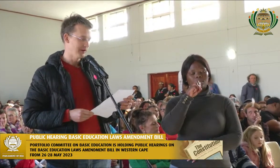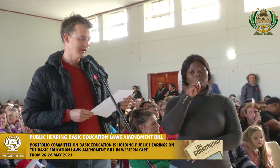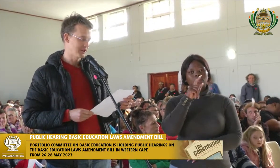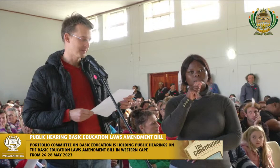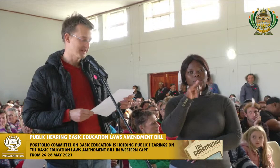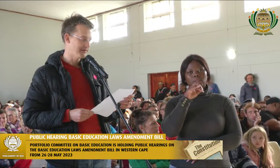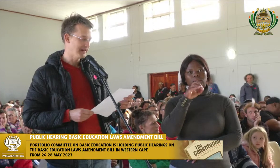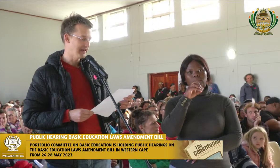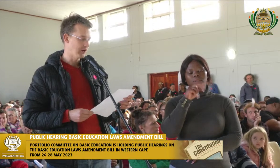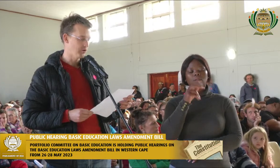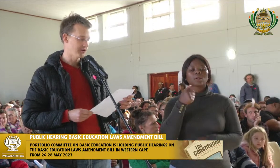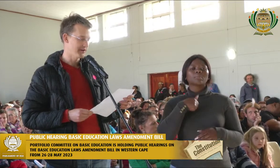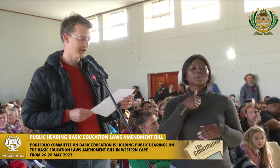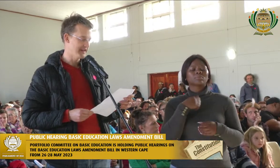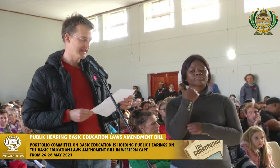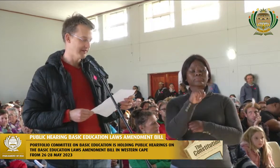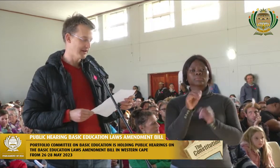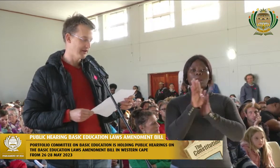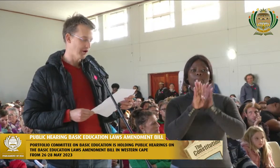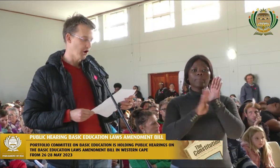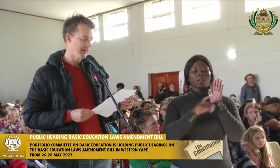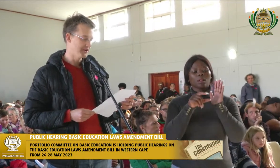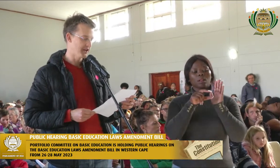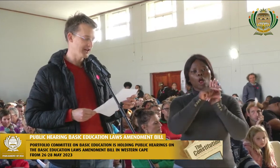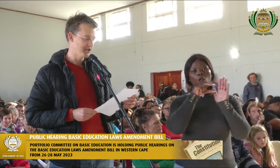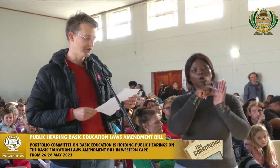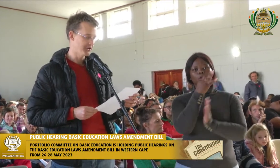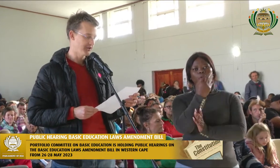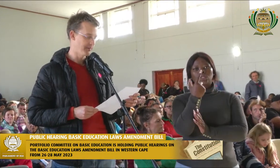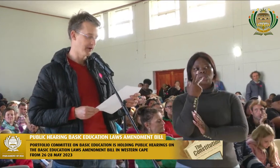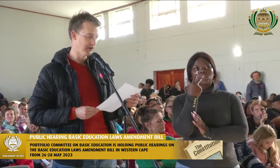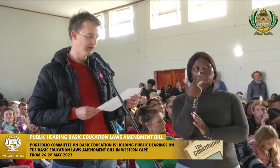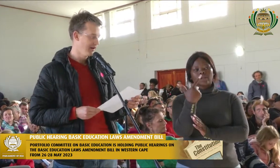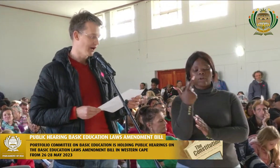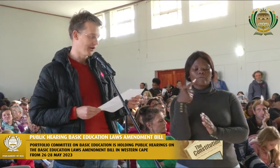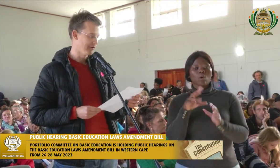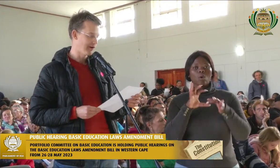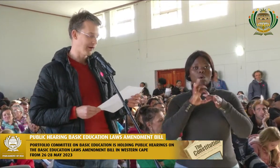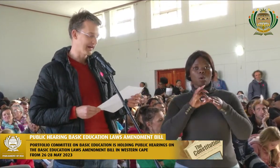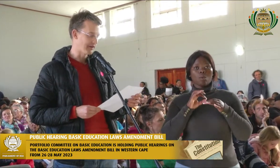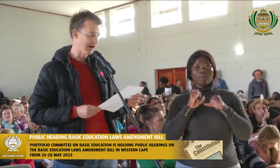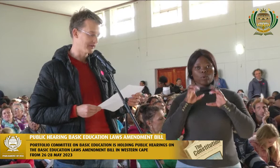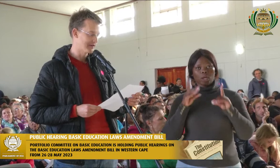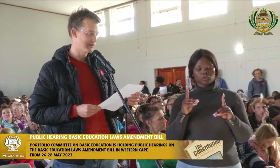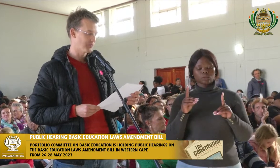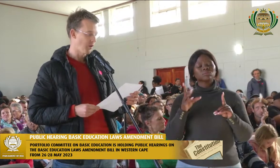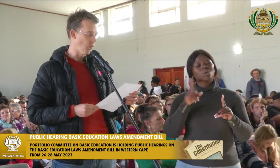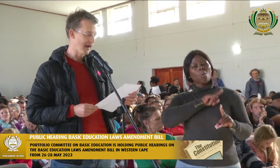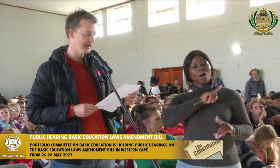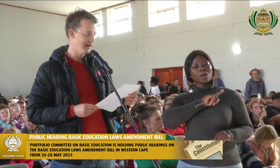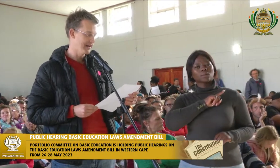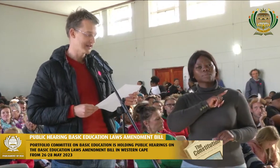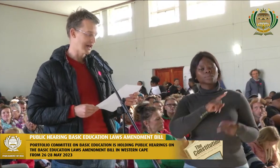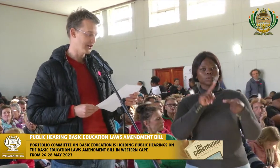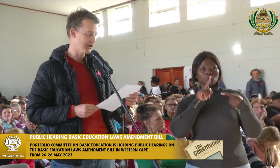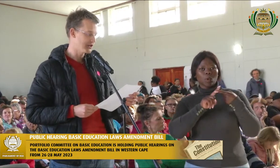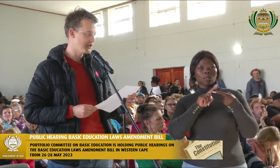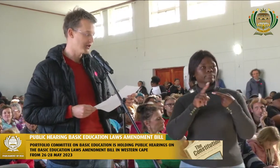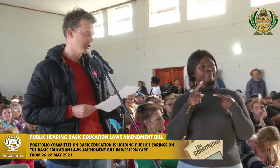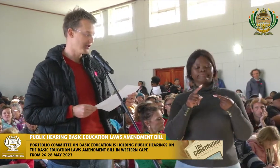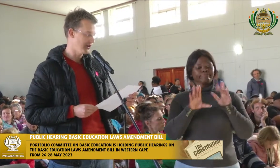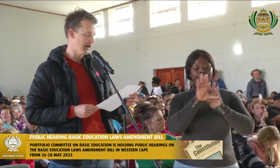the Bella Bill and specifically Clause 37, the Home Education Deterrent Bill, on the following grounds. One, it